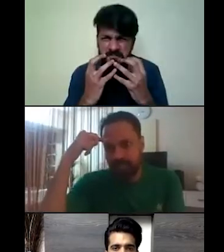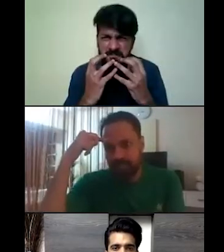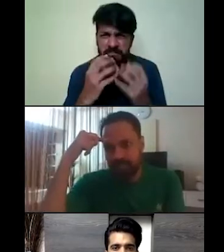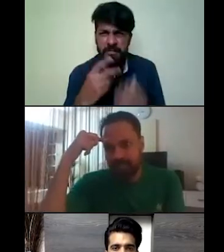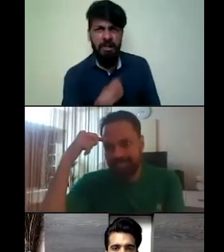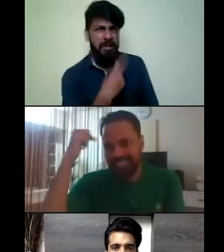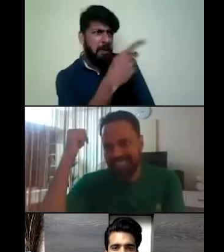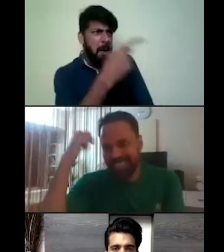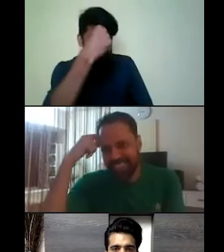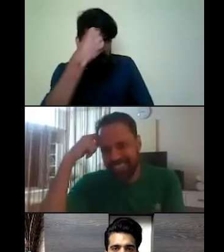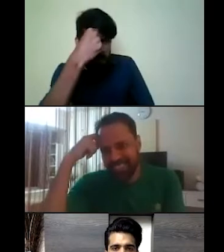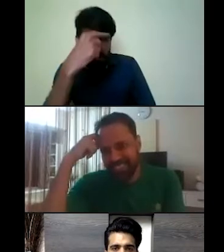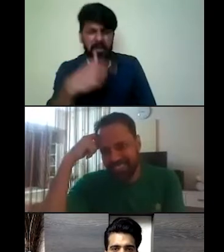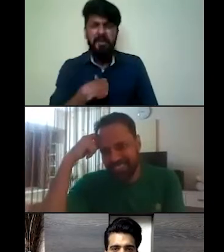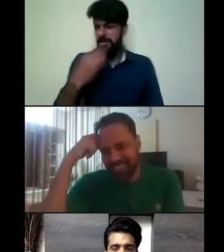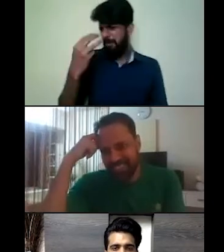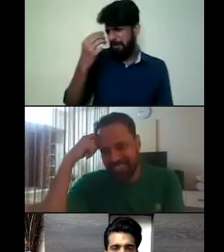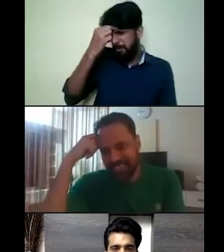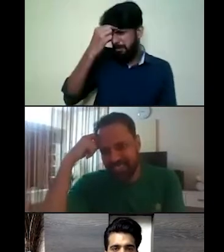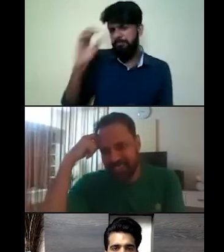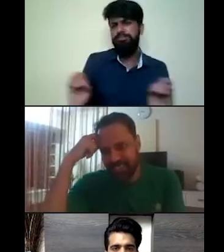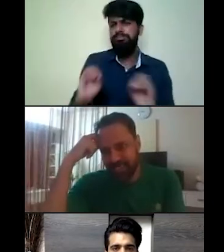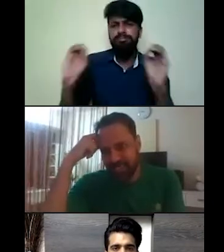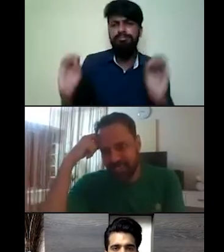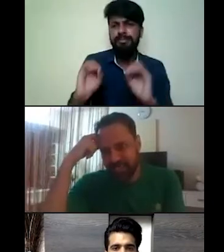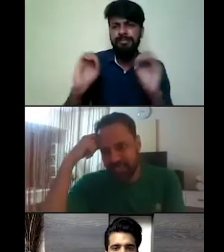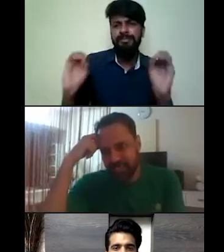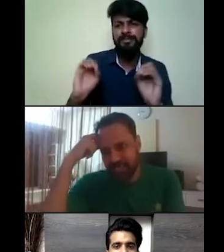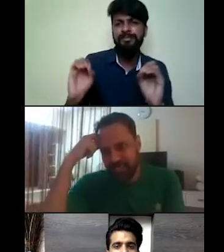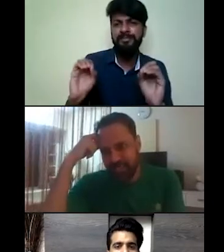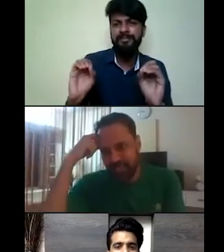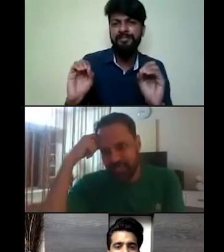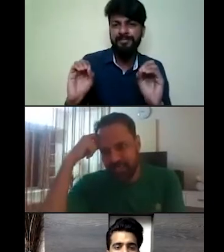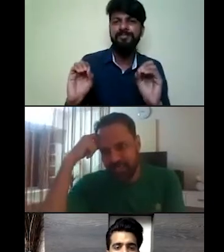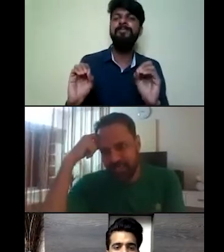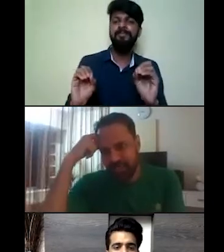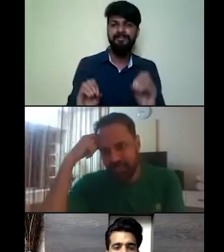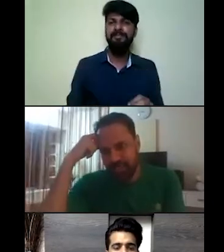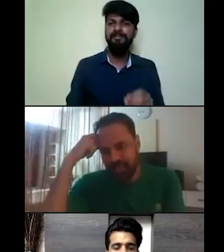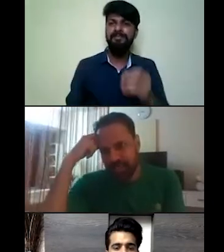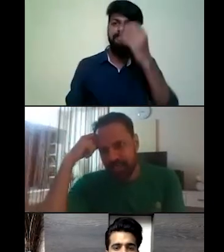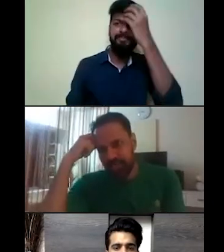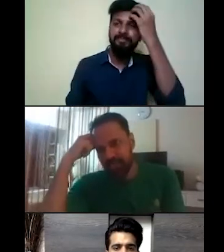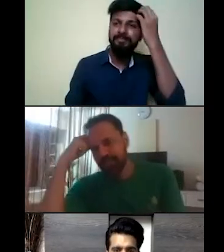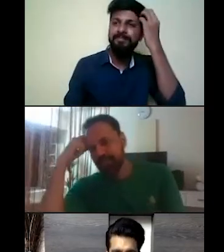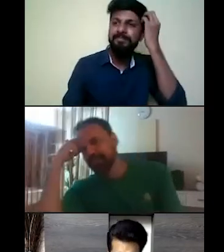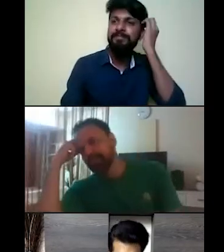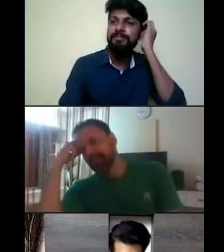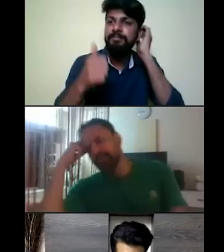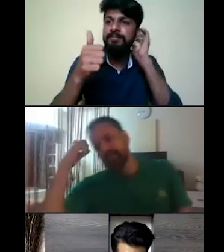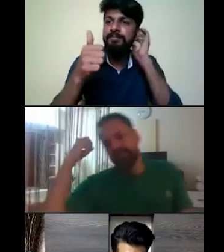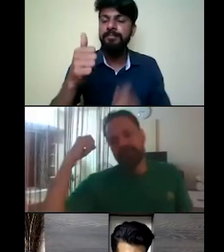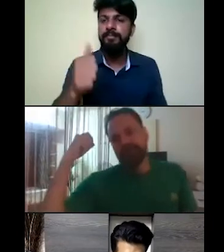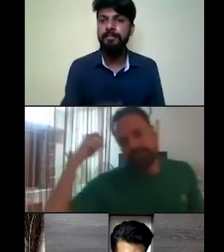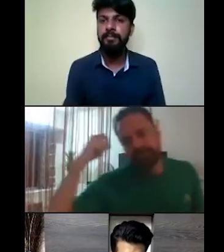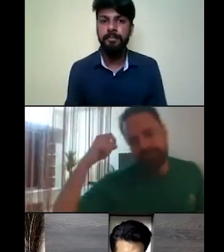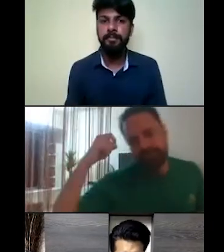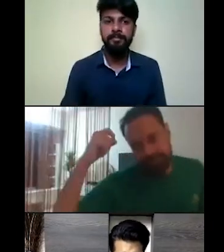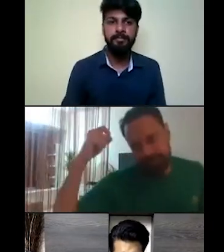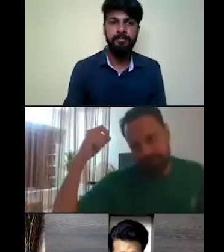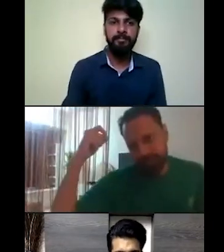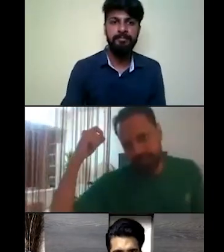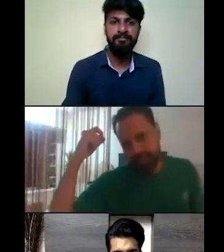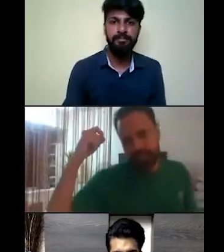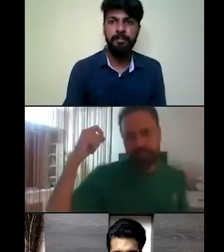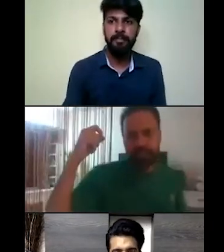on their forehead. So that's how we ask, like, do you have any problem? So that's how they will respond to you, that no